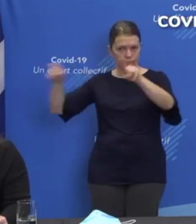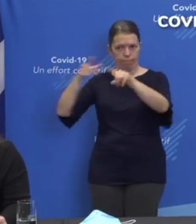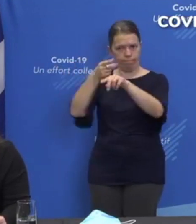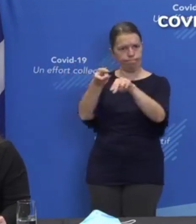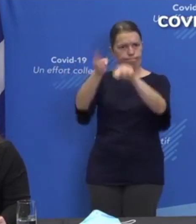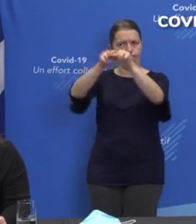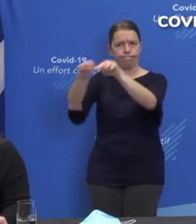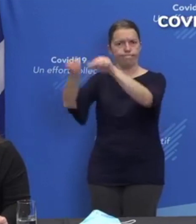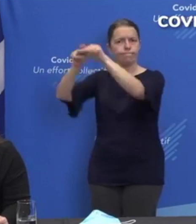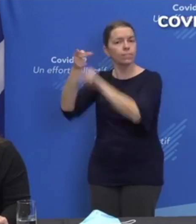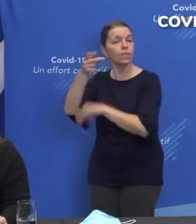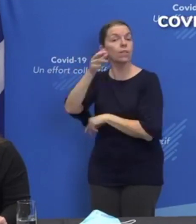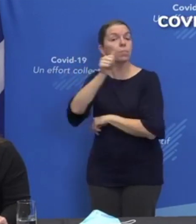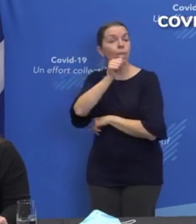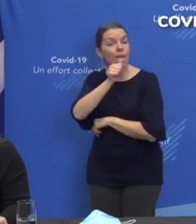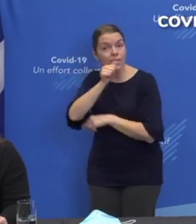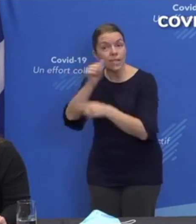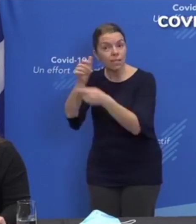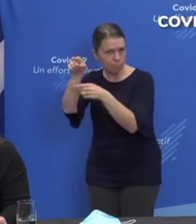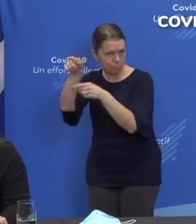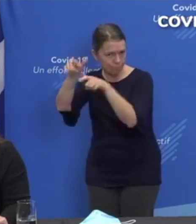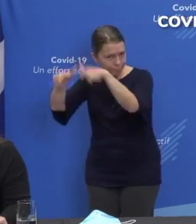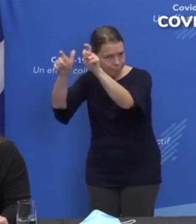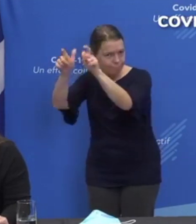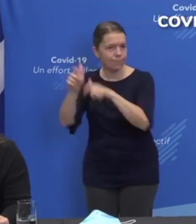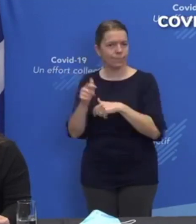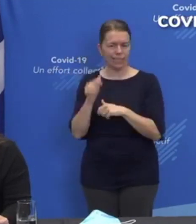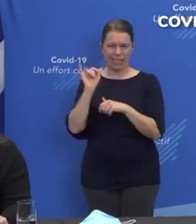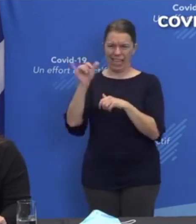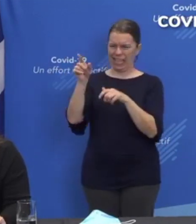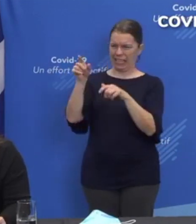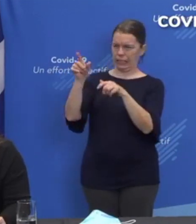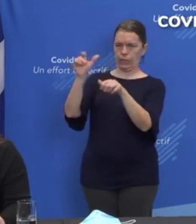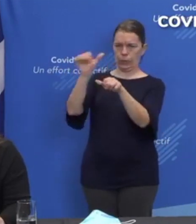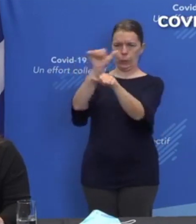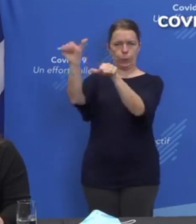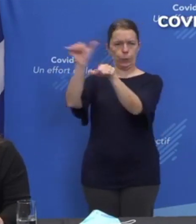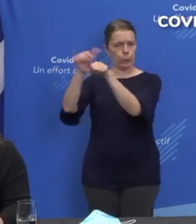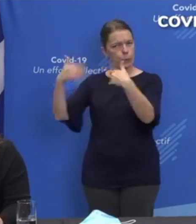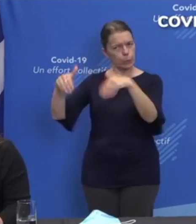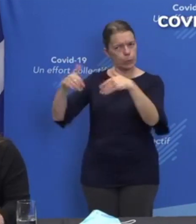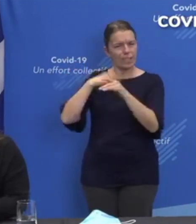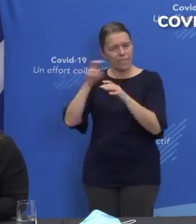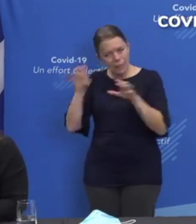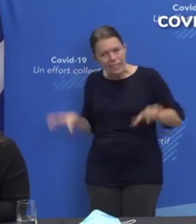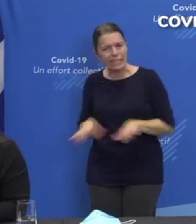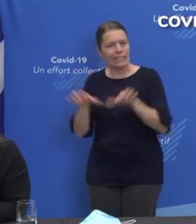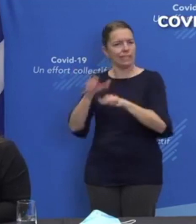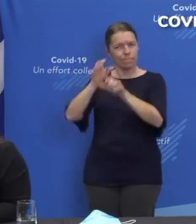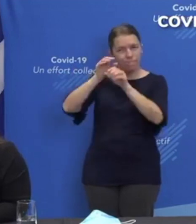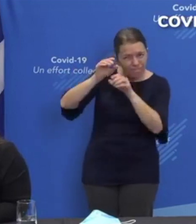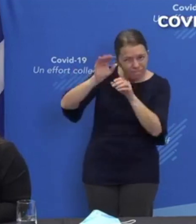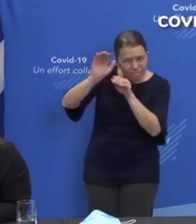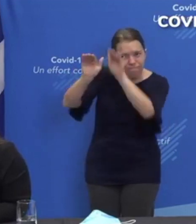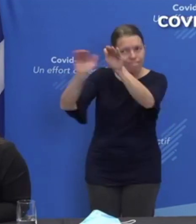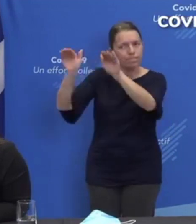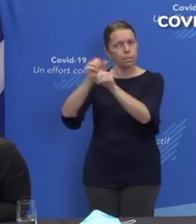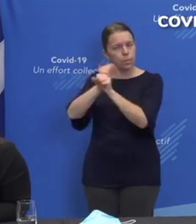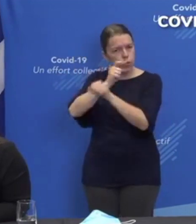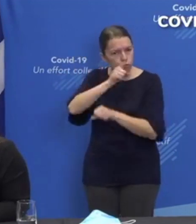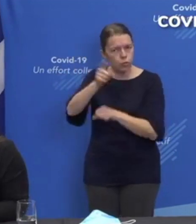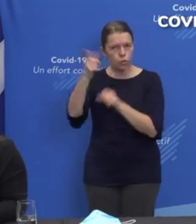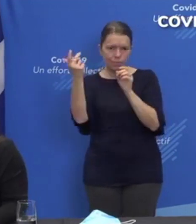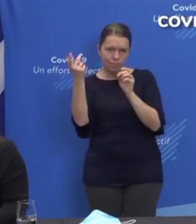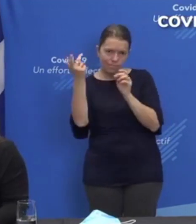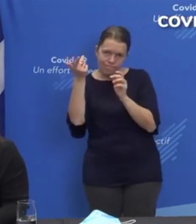where we are working really intensively to make sure that we stop rapidly the transmission. A